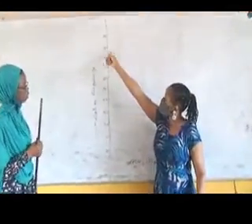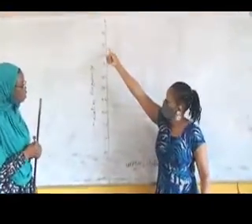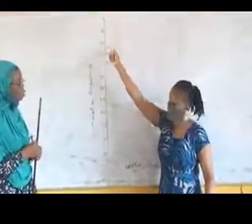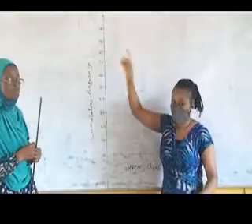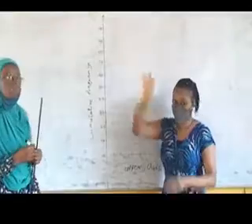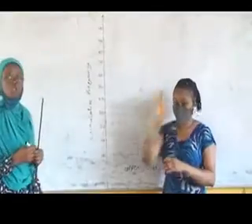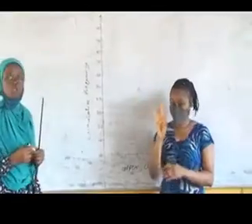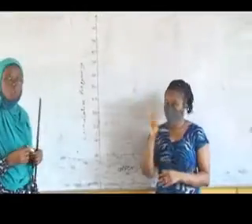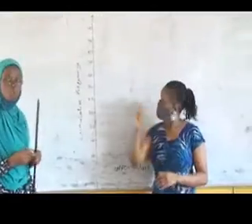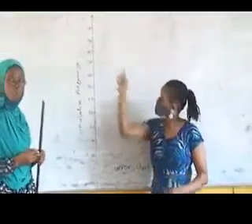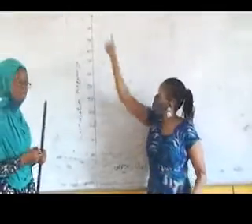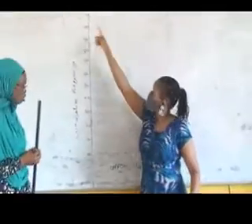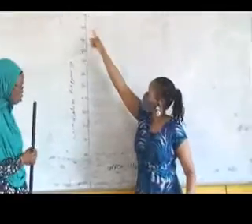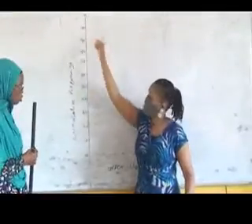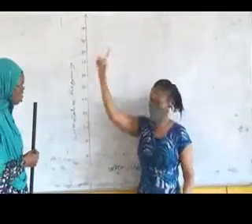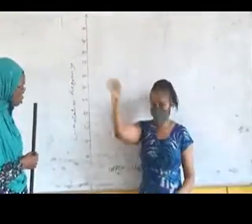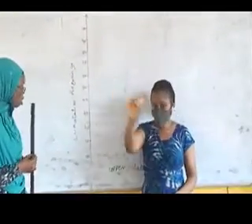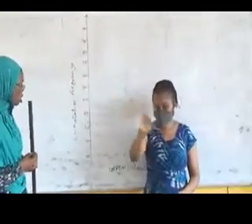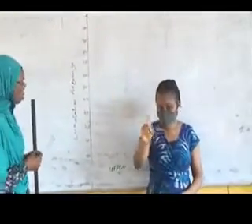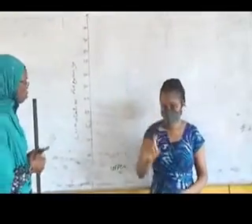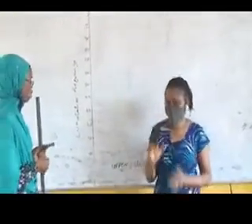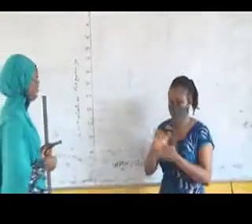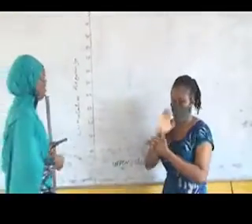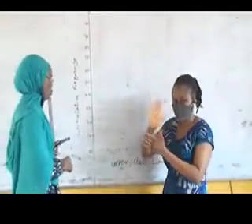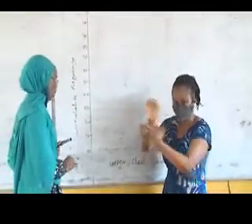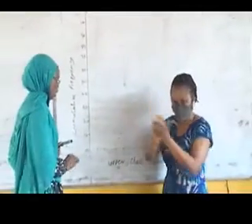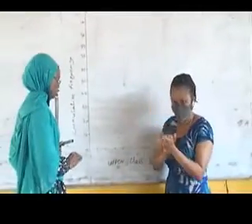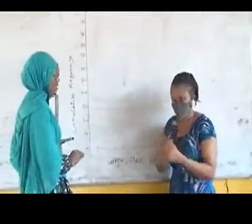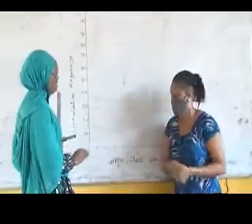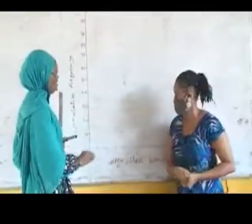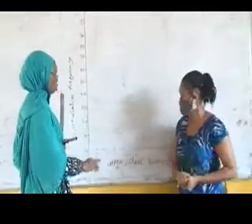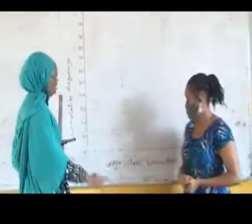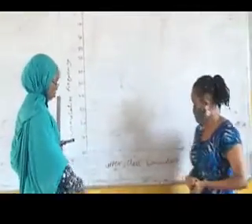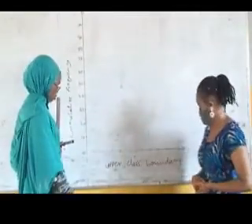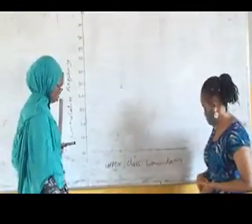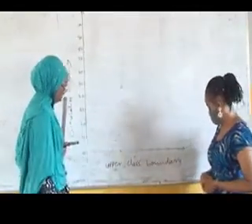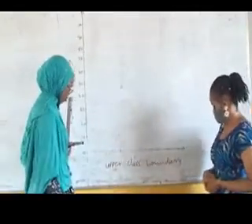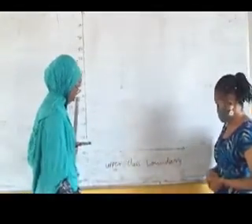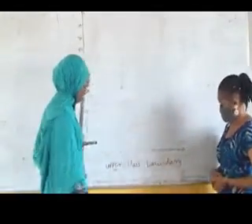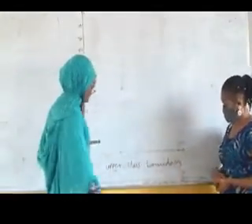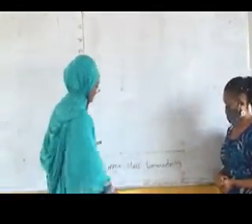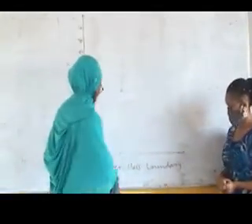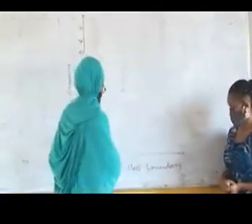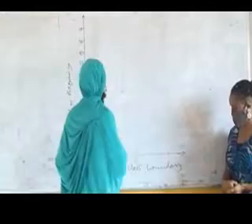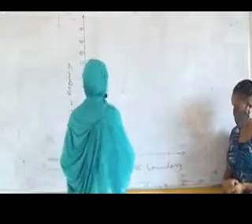the class boundary, the upper class boundary. The first upper class boundary.